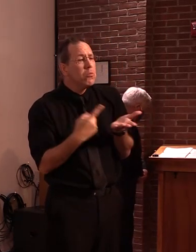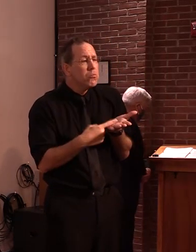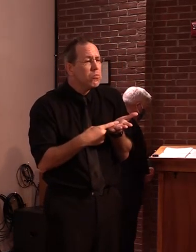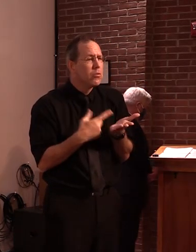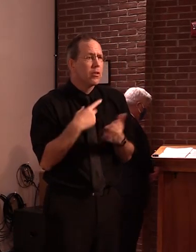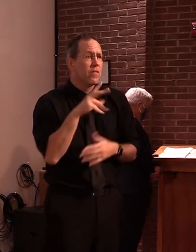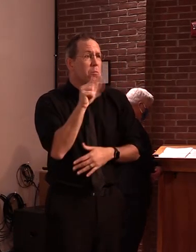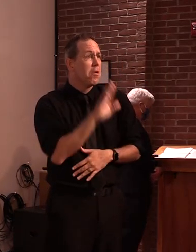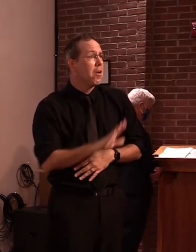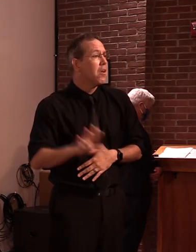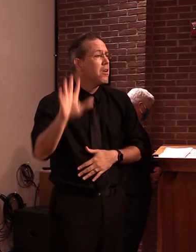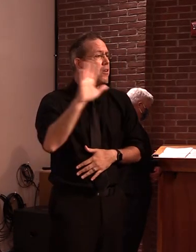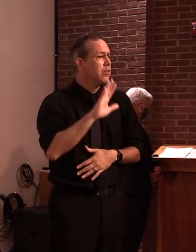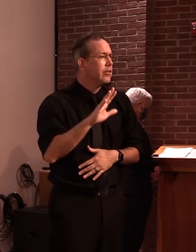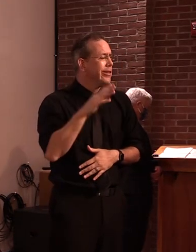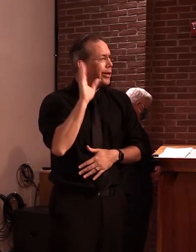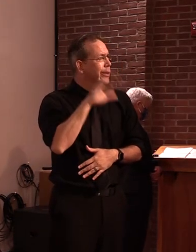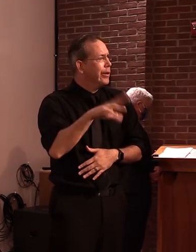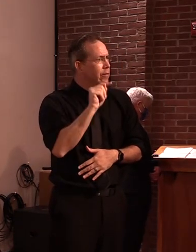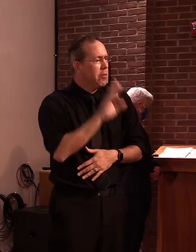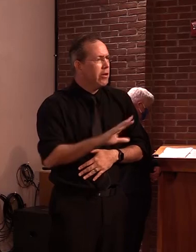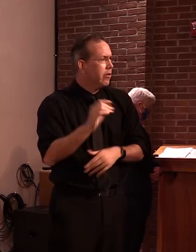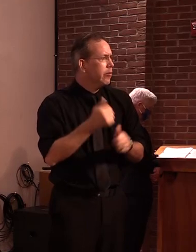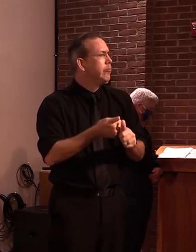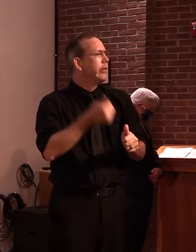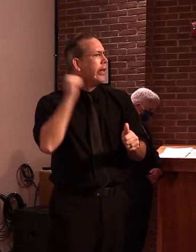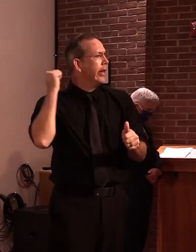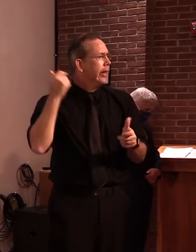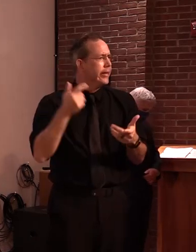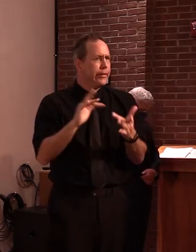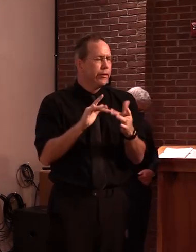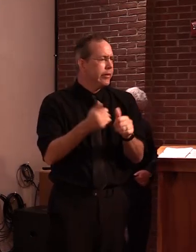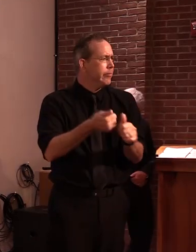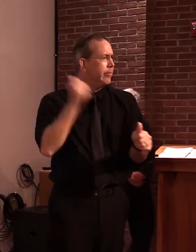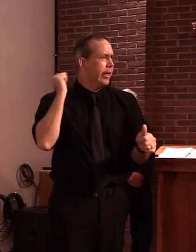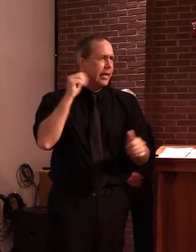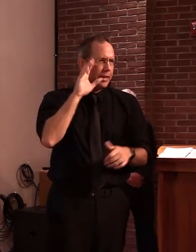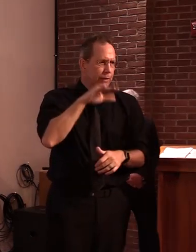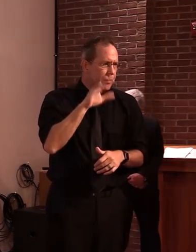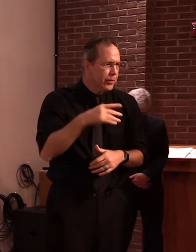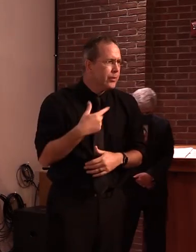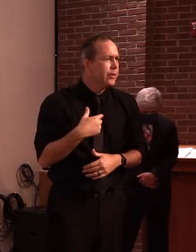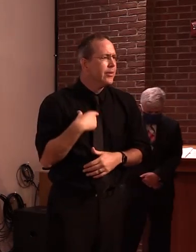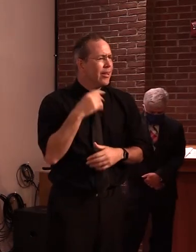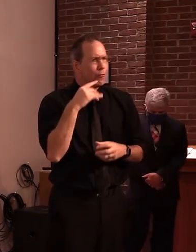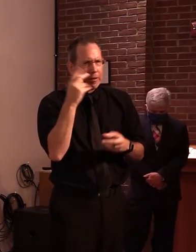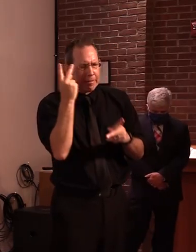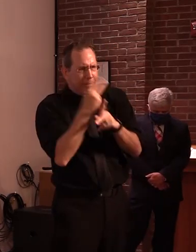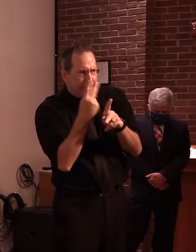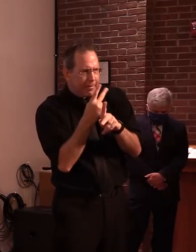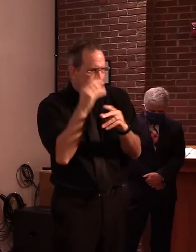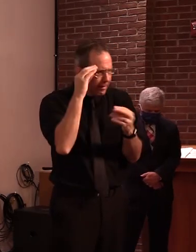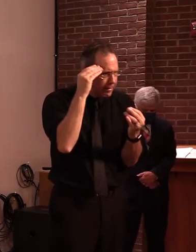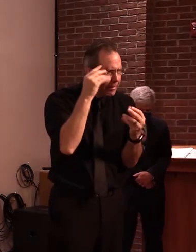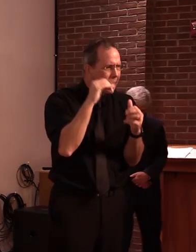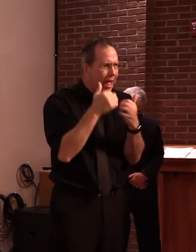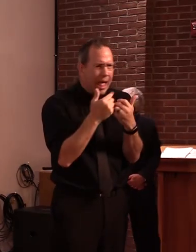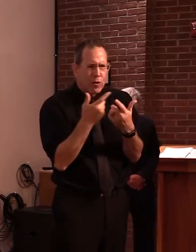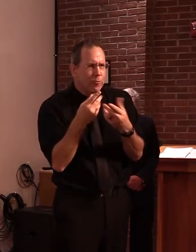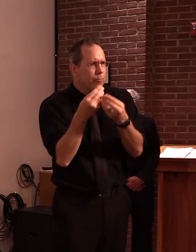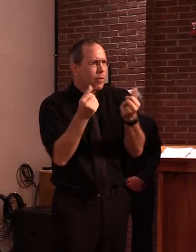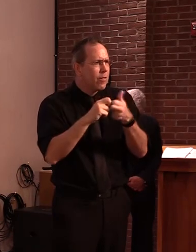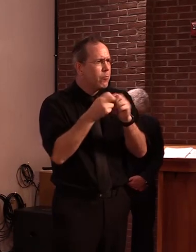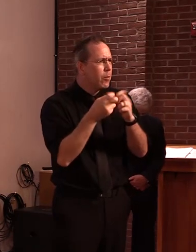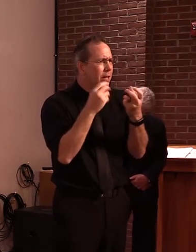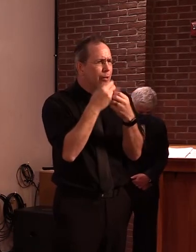have significant challenges that we are continuing to address precisely the way you suggested, which is through advocacy